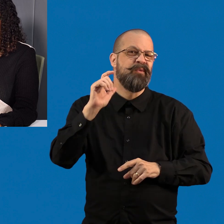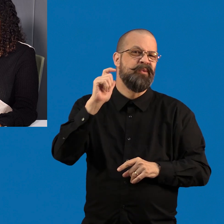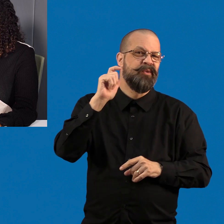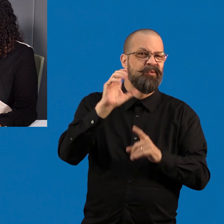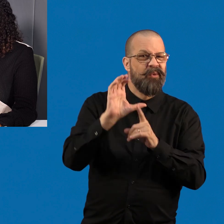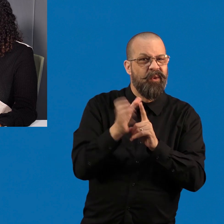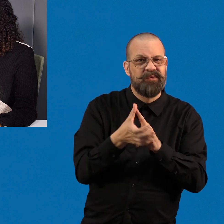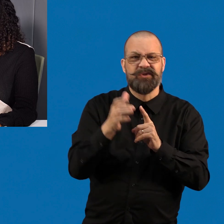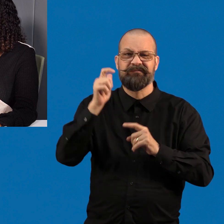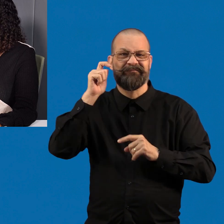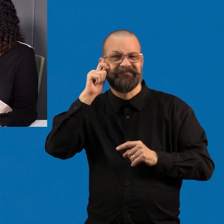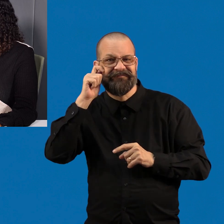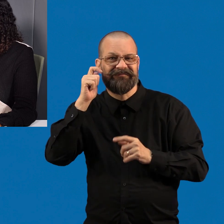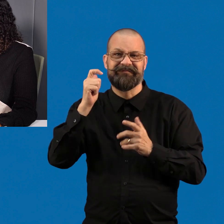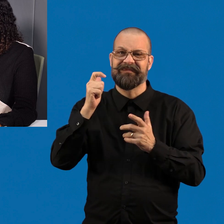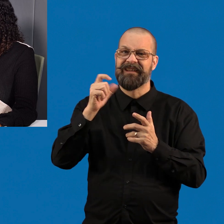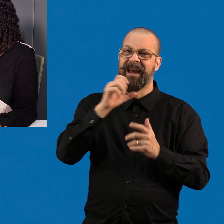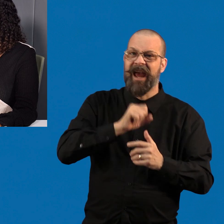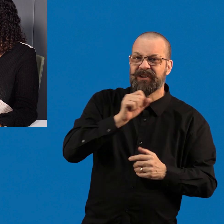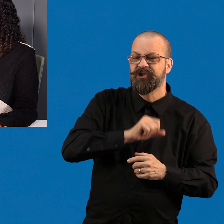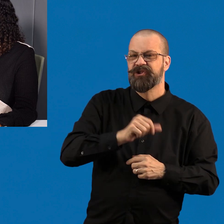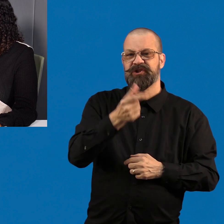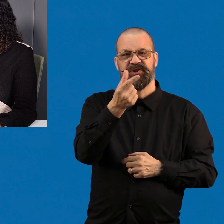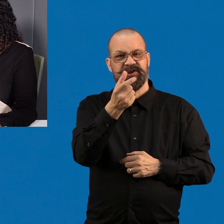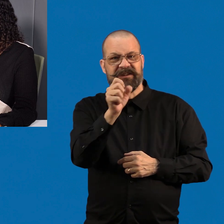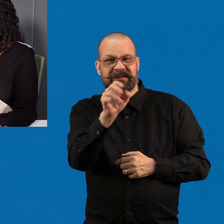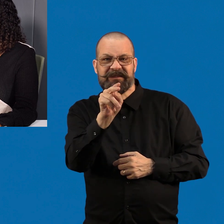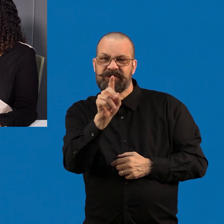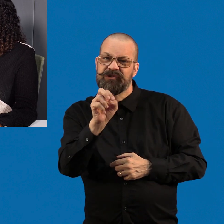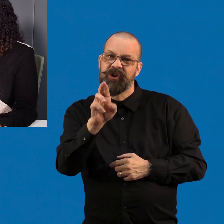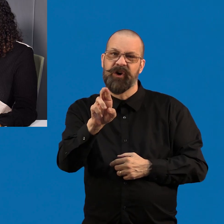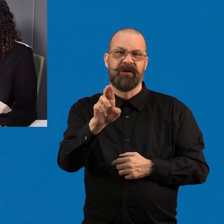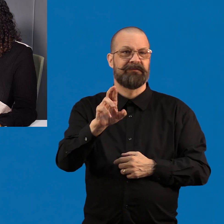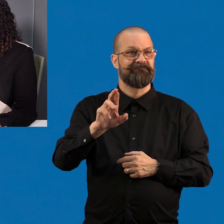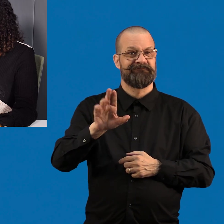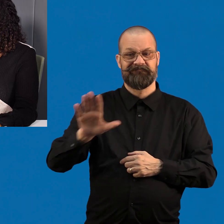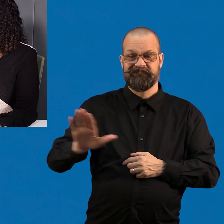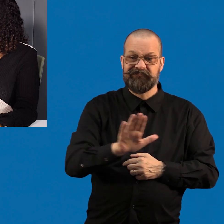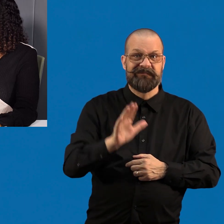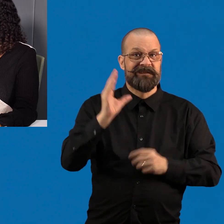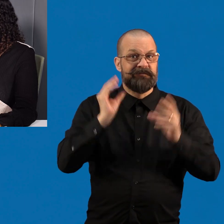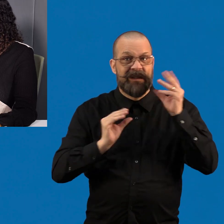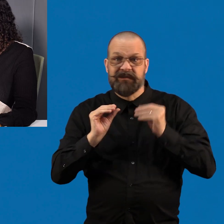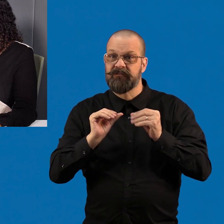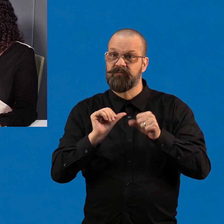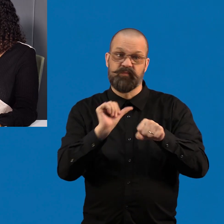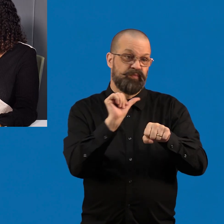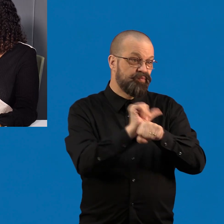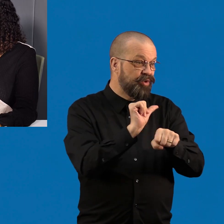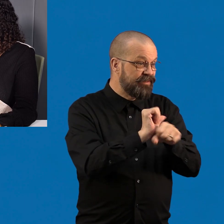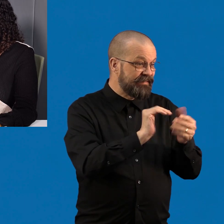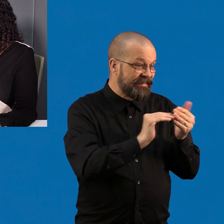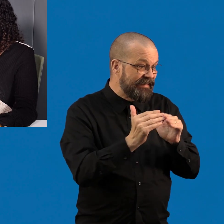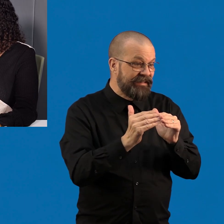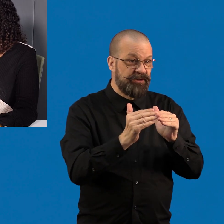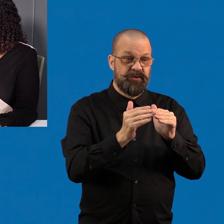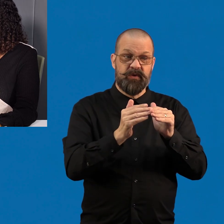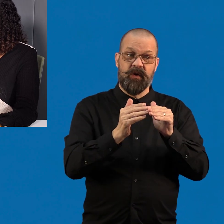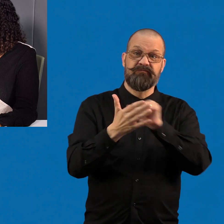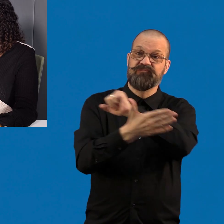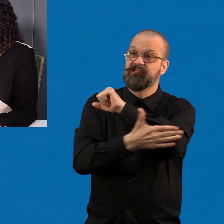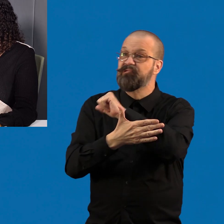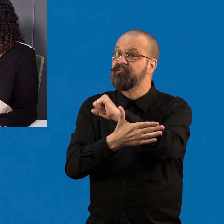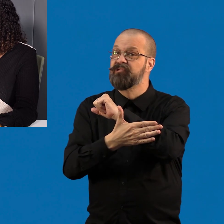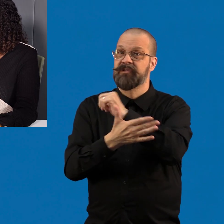cultures, ages, genders, races, income levels, and life experiences. People who work in cities and suburbs